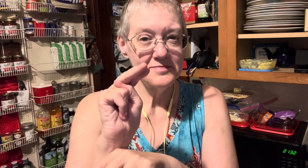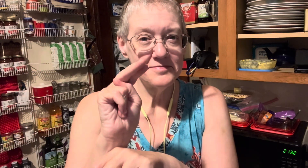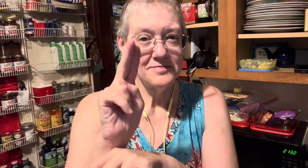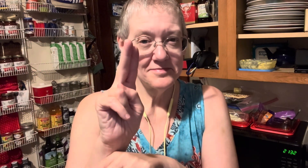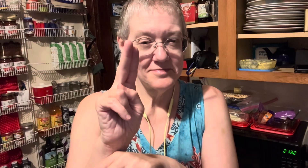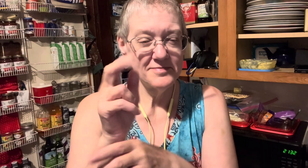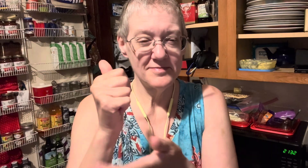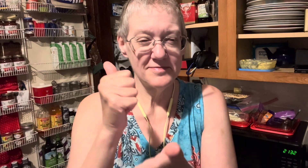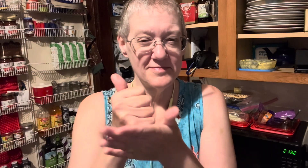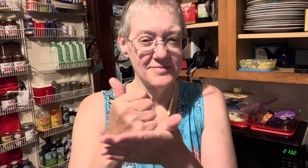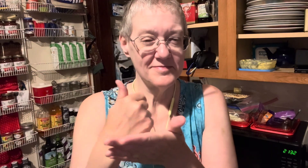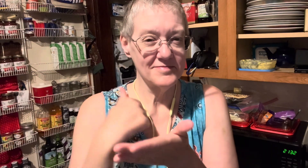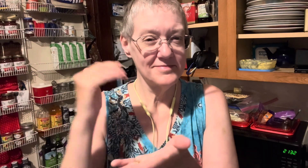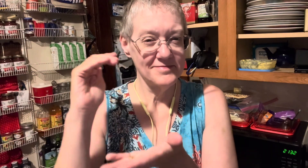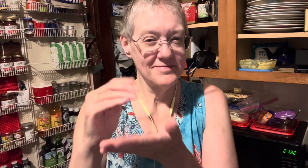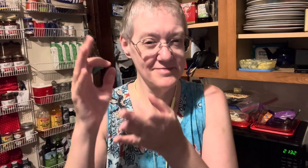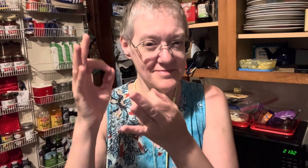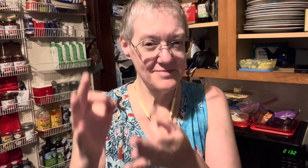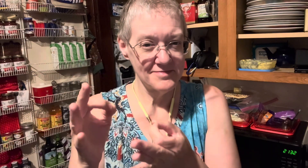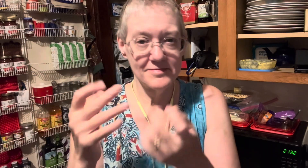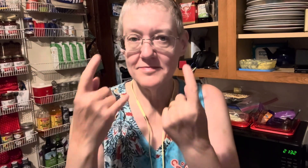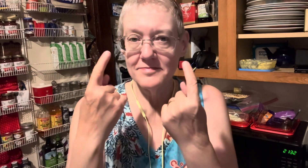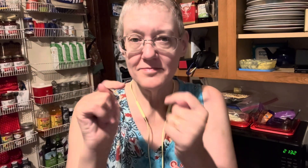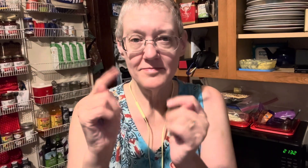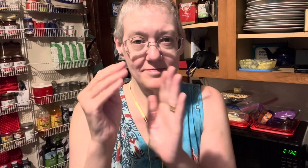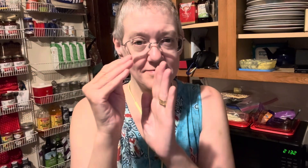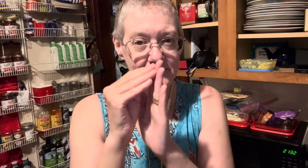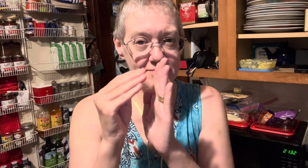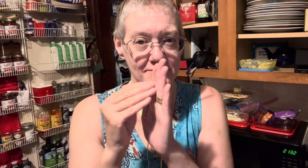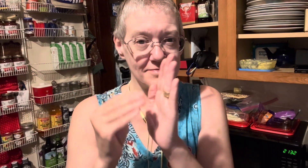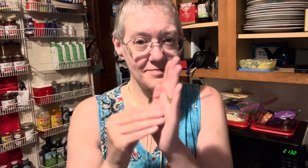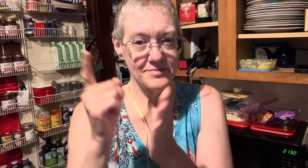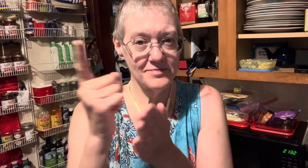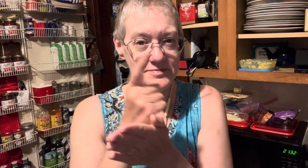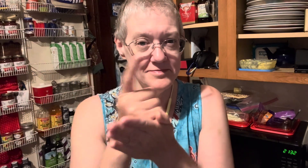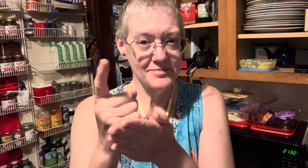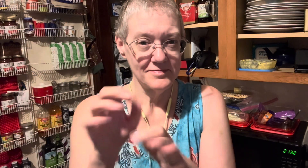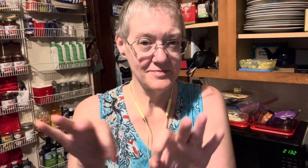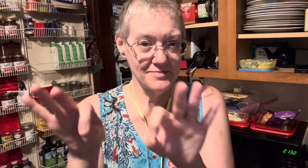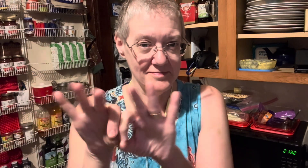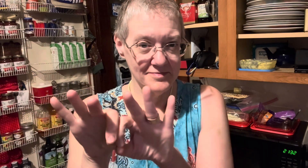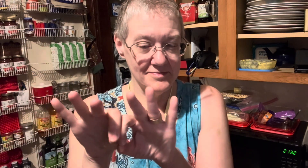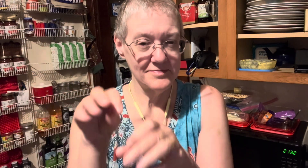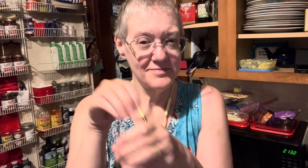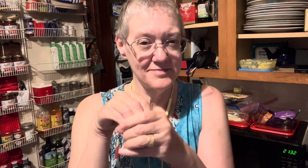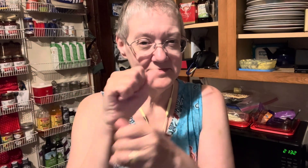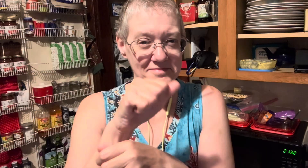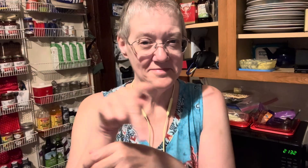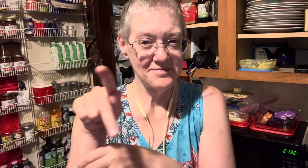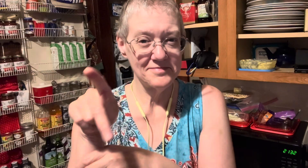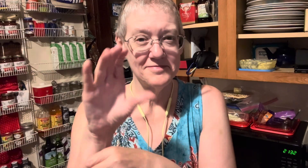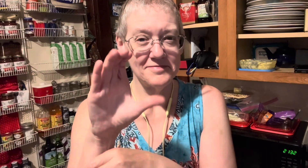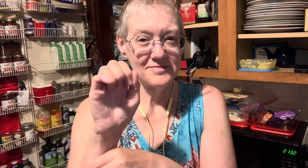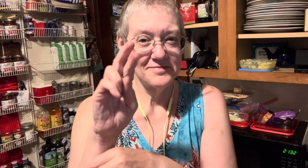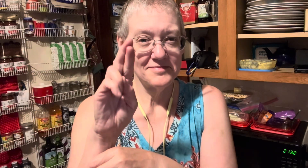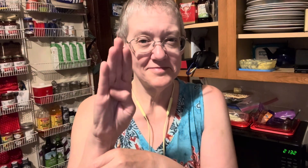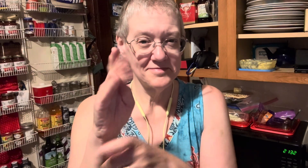app. And I like to have a set menu so I don't have to make all these last-minute decisions.